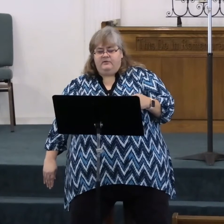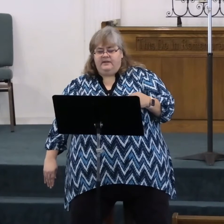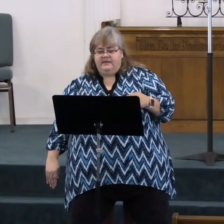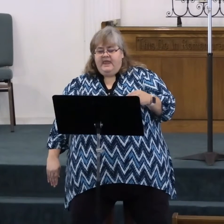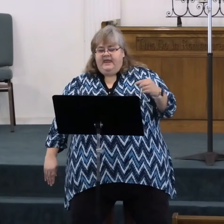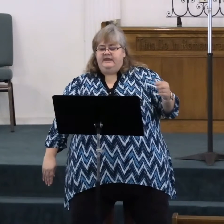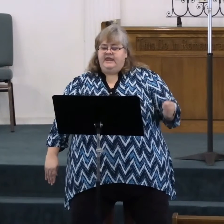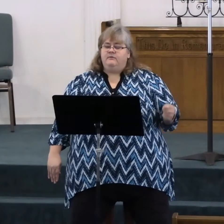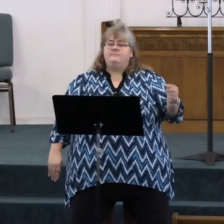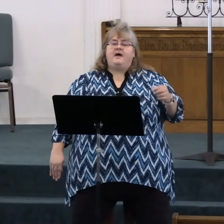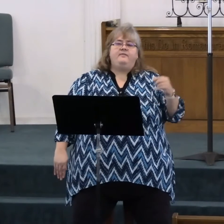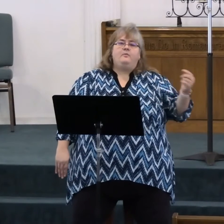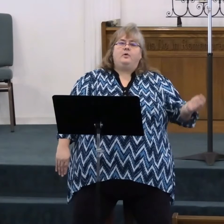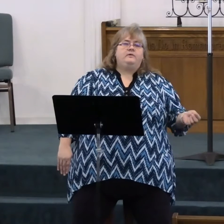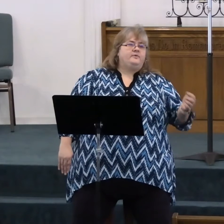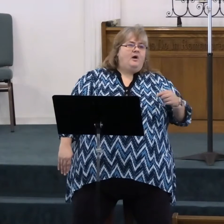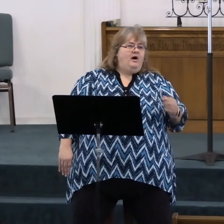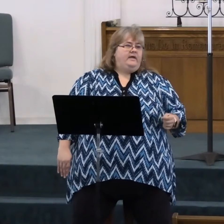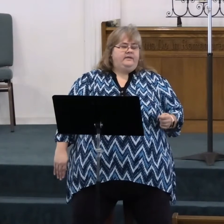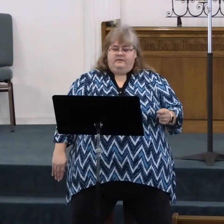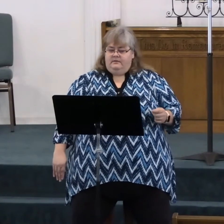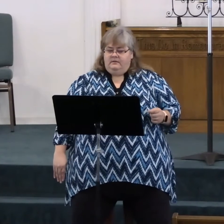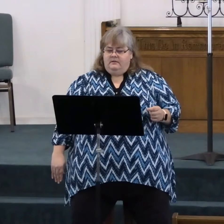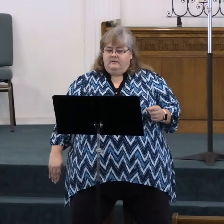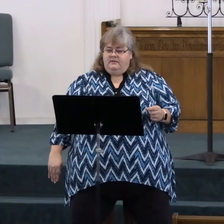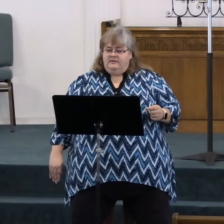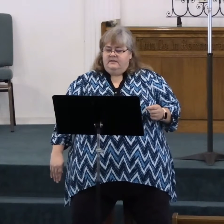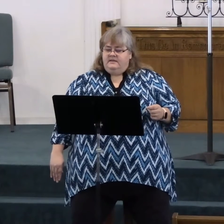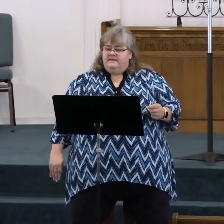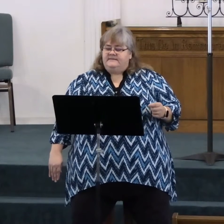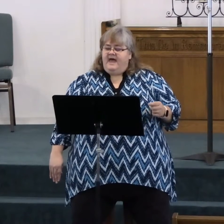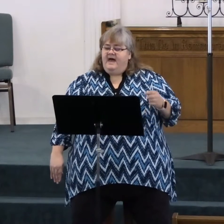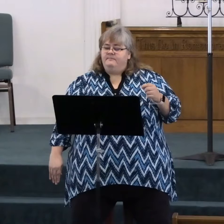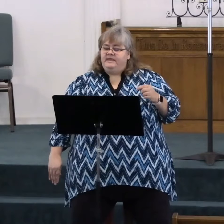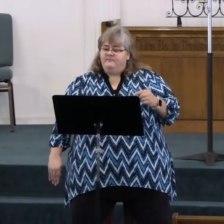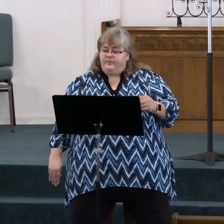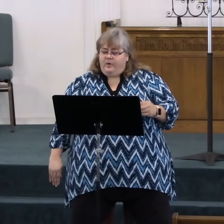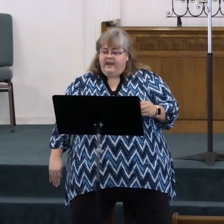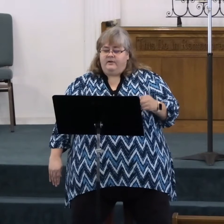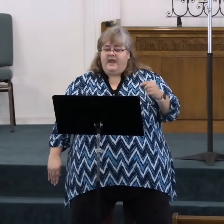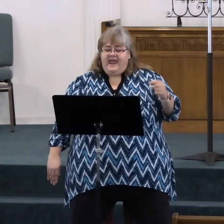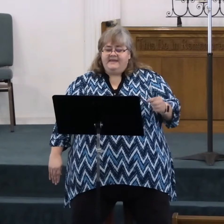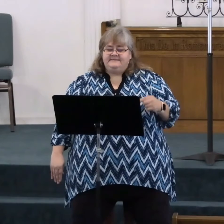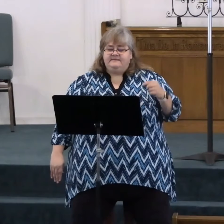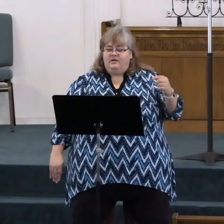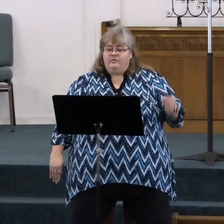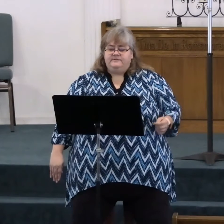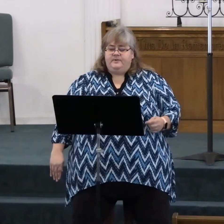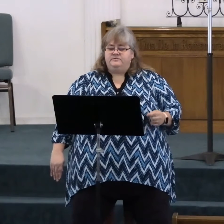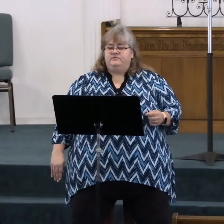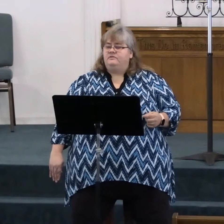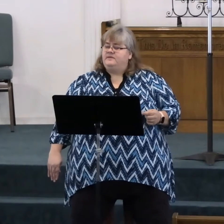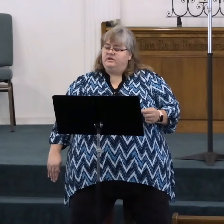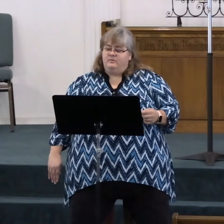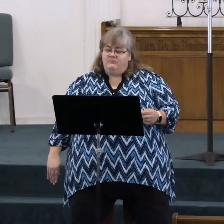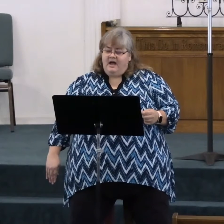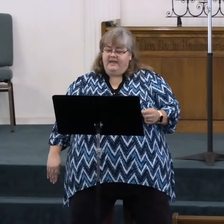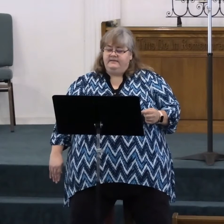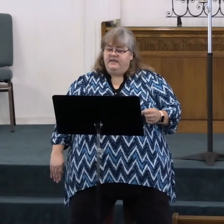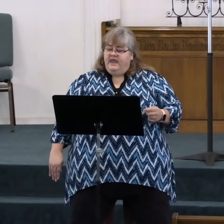hearing, and hearing by the Word of God. Time in prayer, asking the Holy Spirit to illuminate your mind and